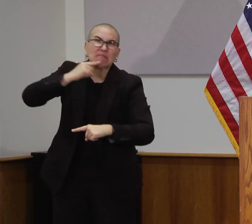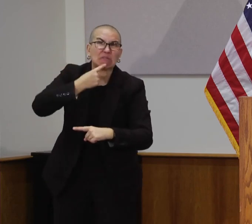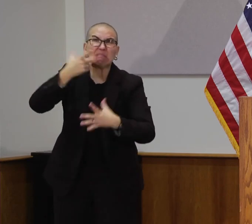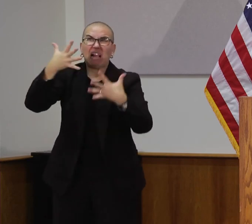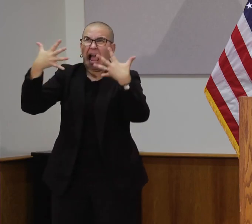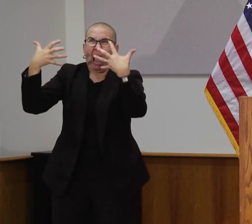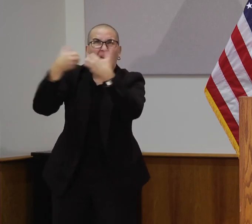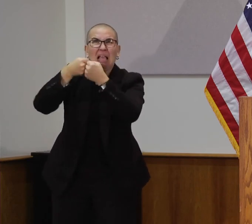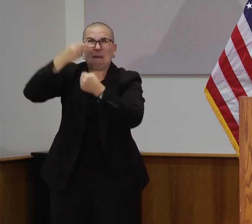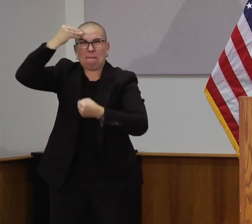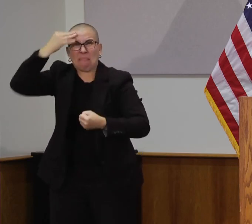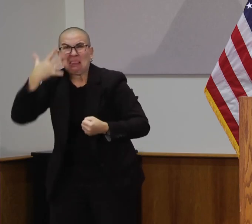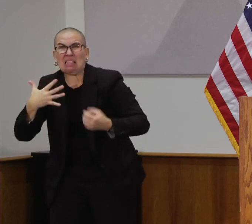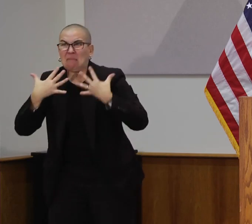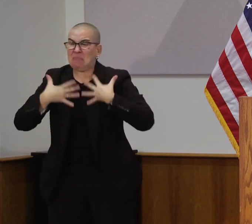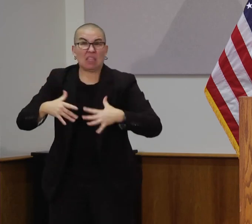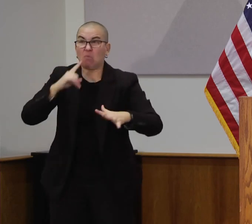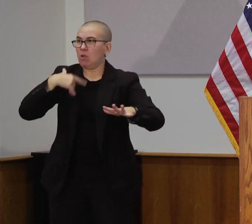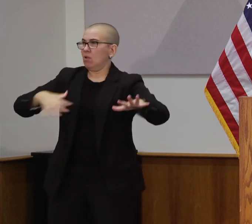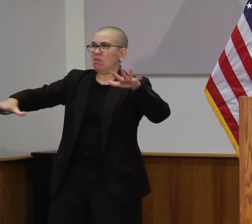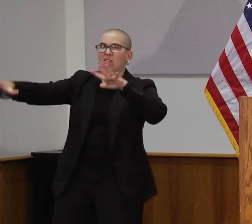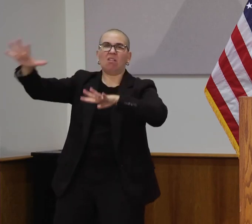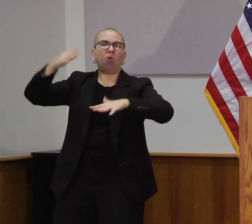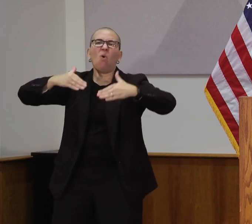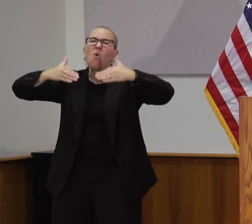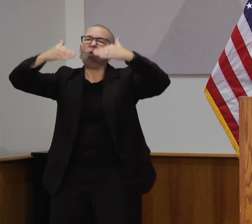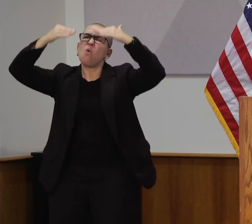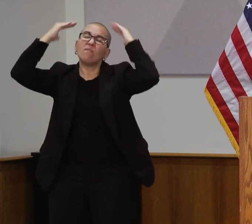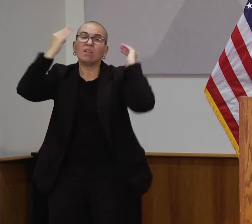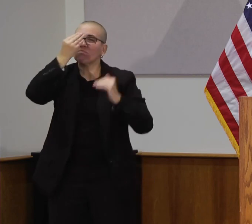is absolutely not a sustainable model.